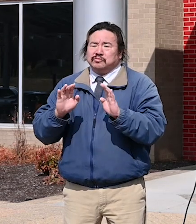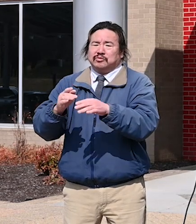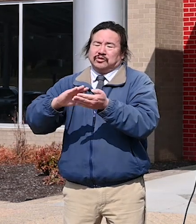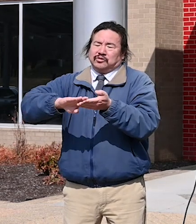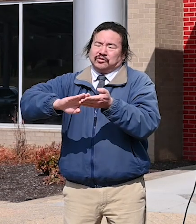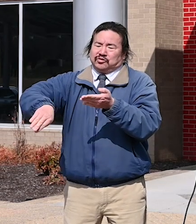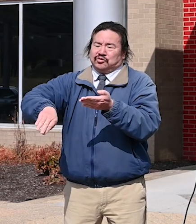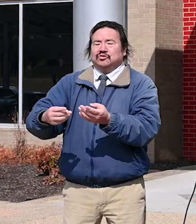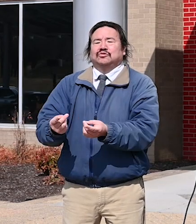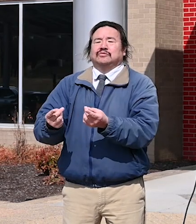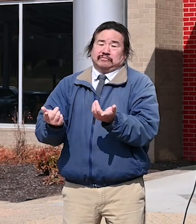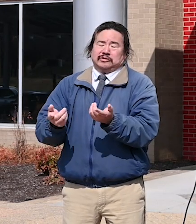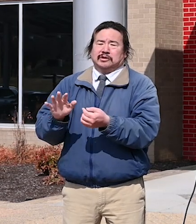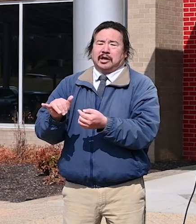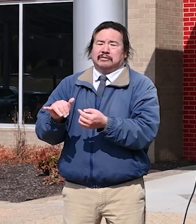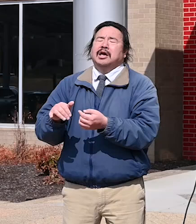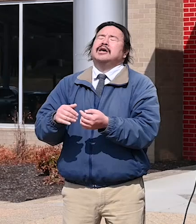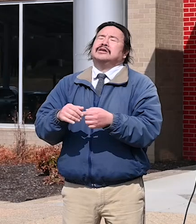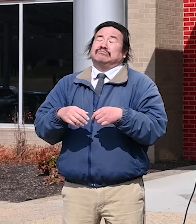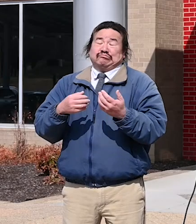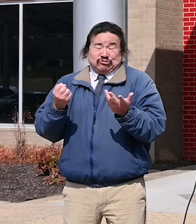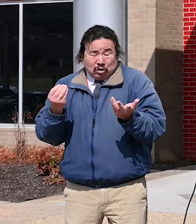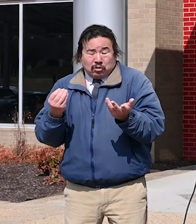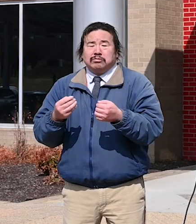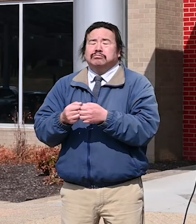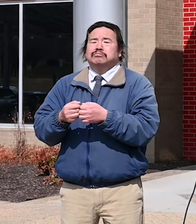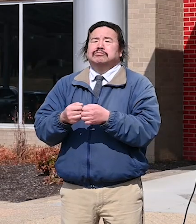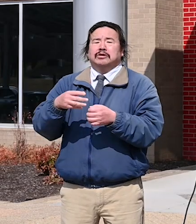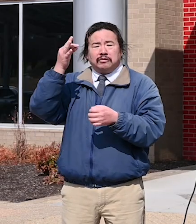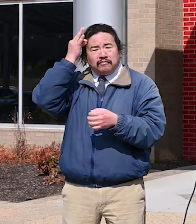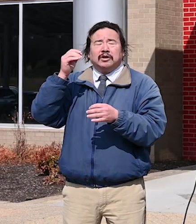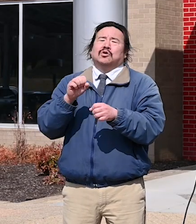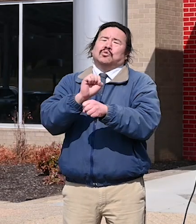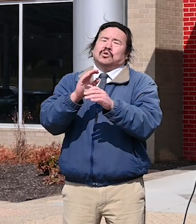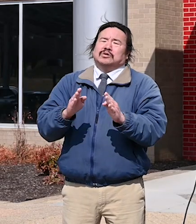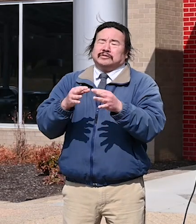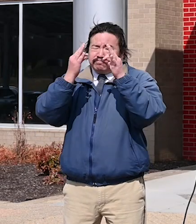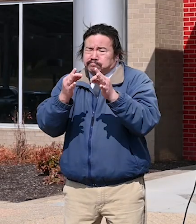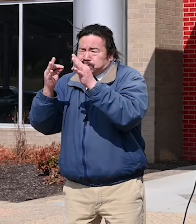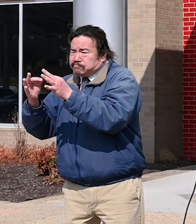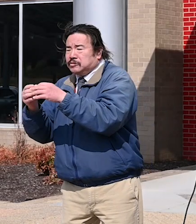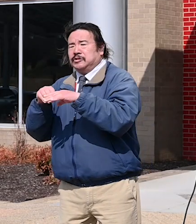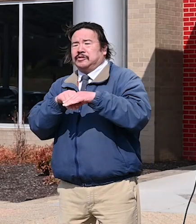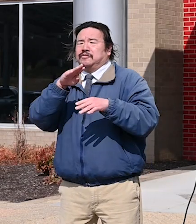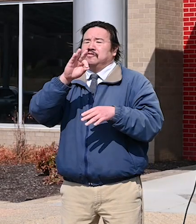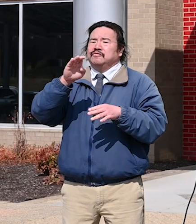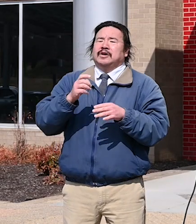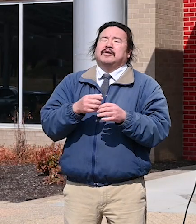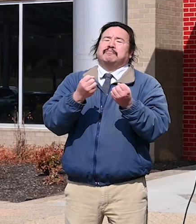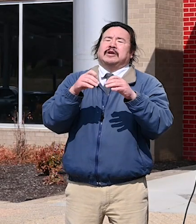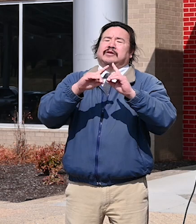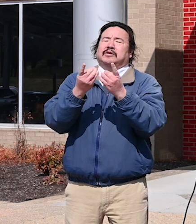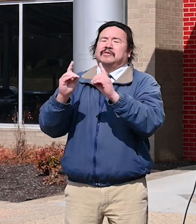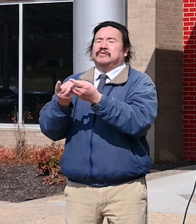deferred resignation. Subsequently, as federal workers made their decisions throughout February, federal departments were